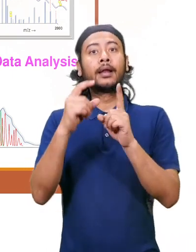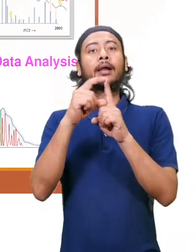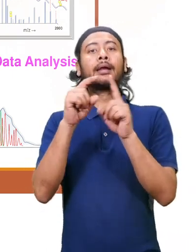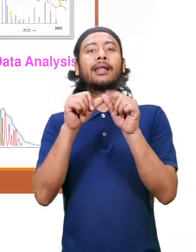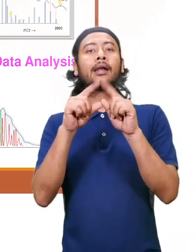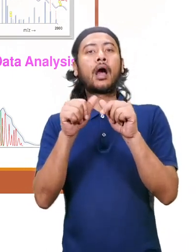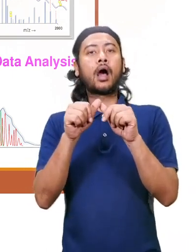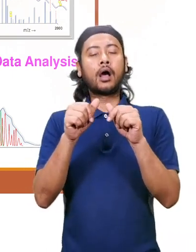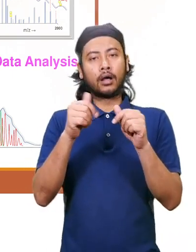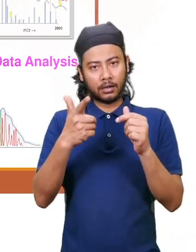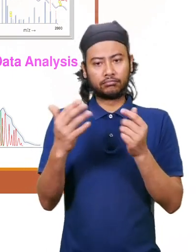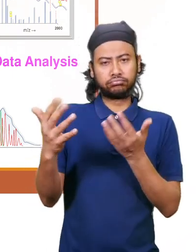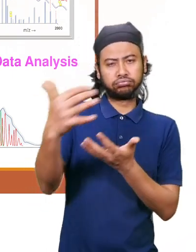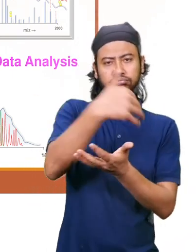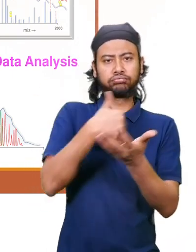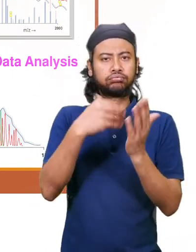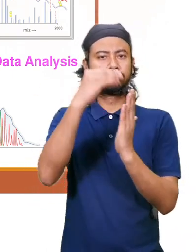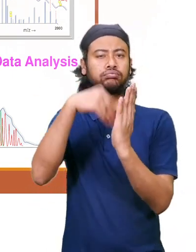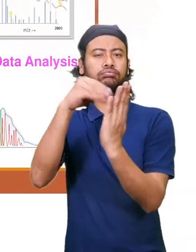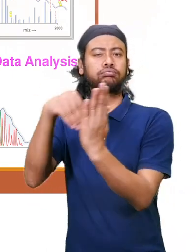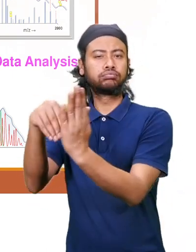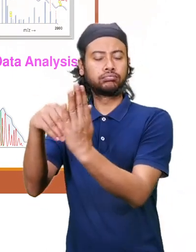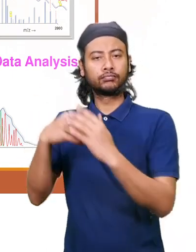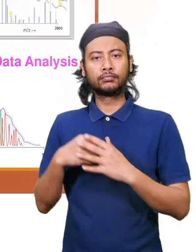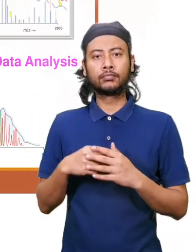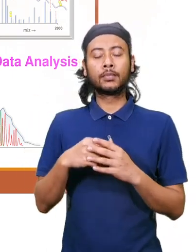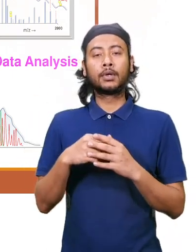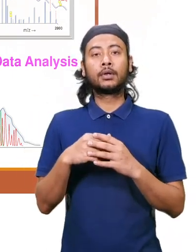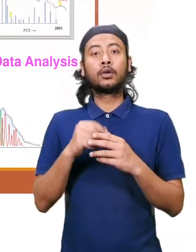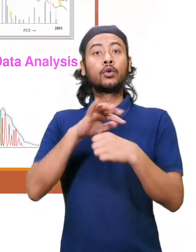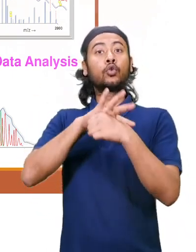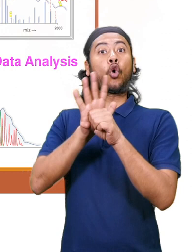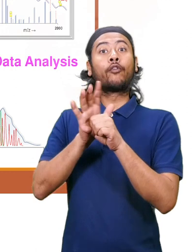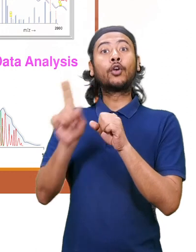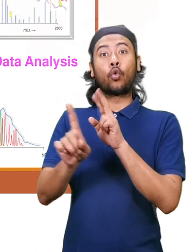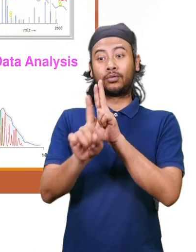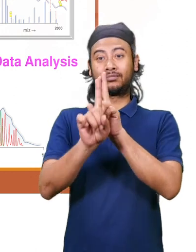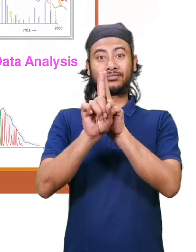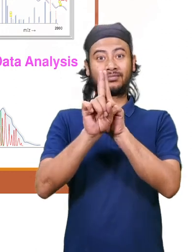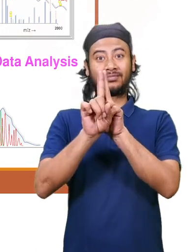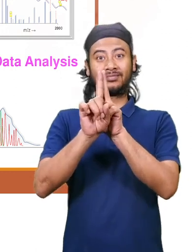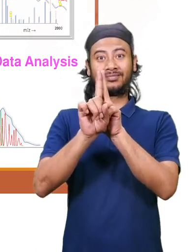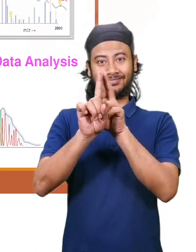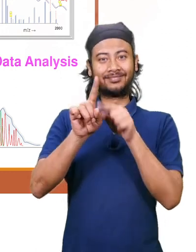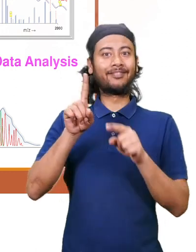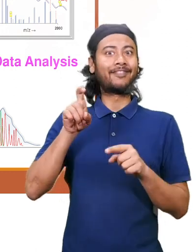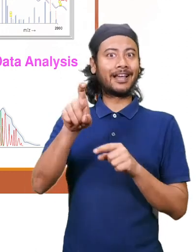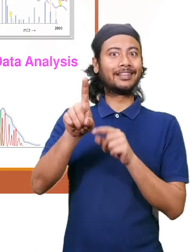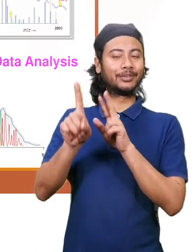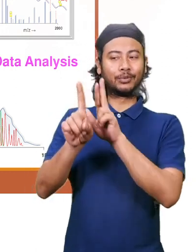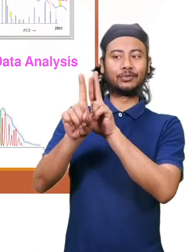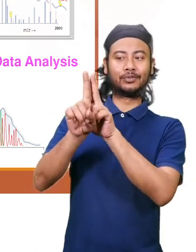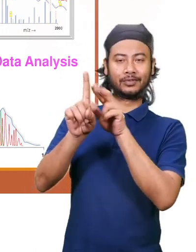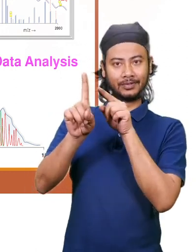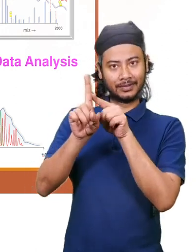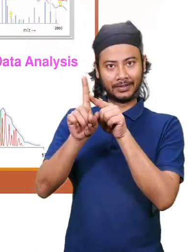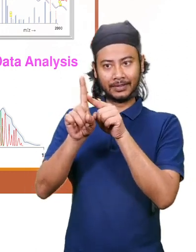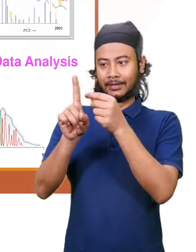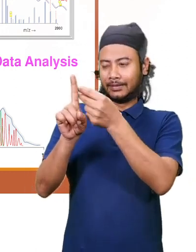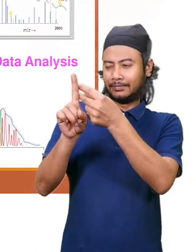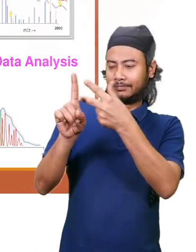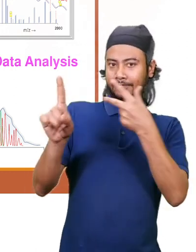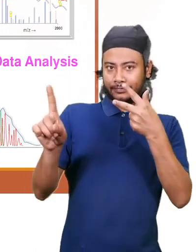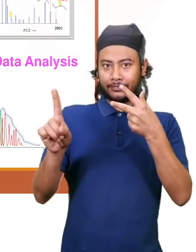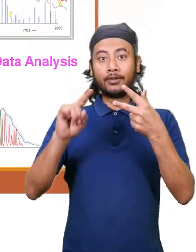differences happens in the case of data analysis. In order to analyze the glycosylation on the